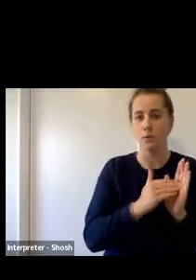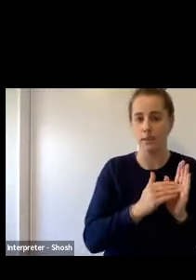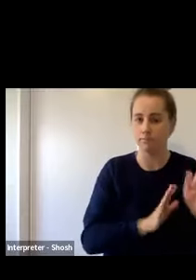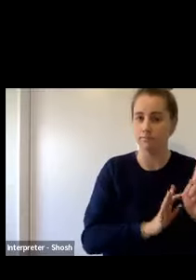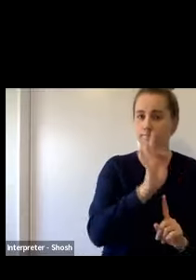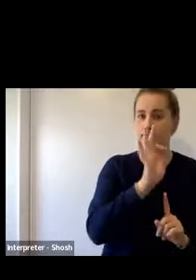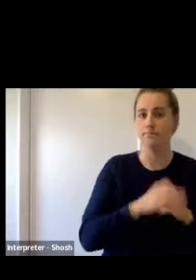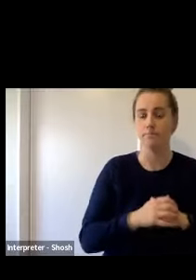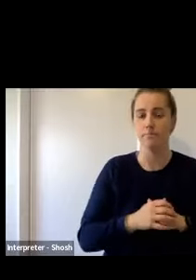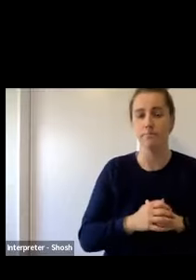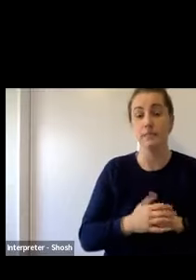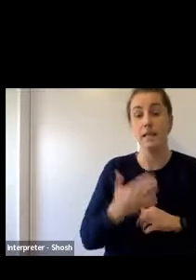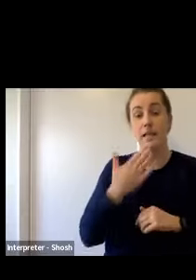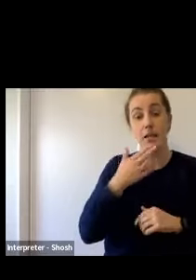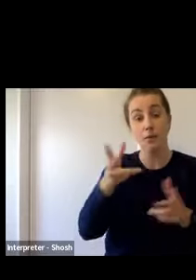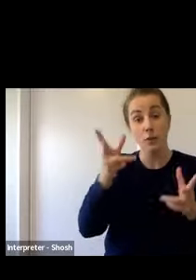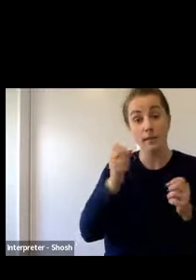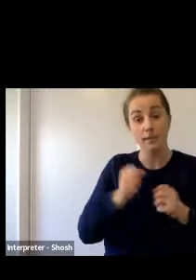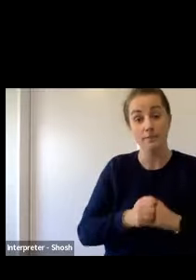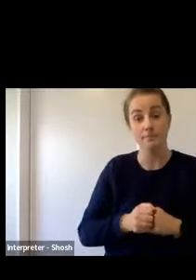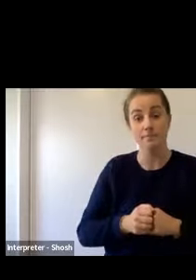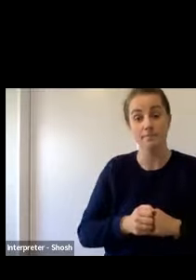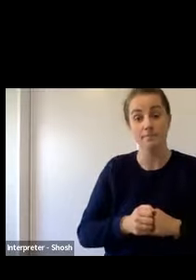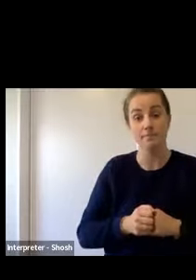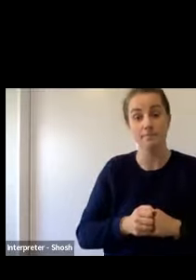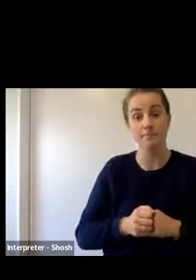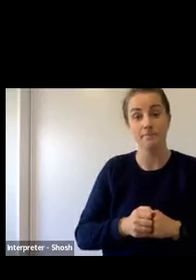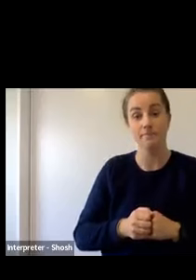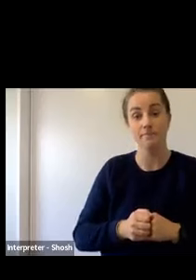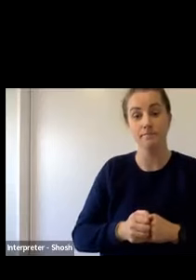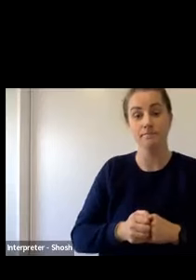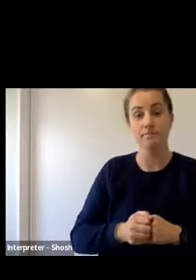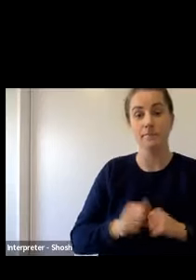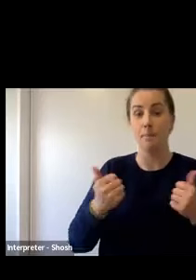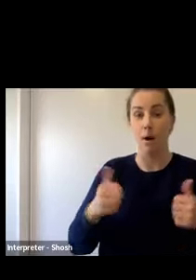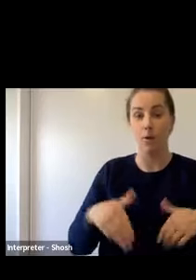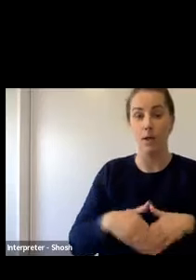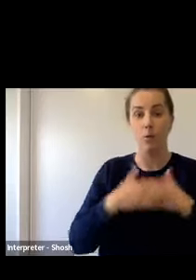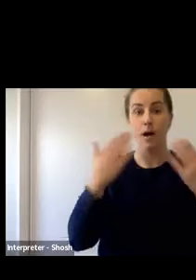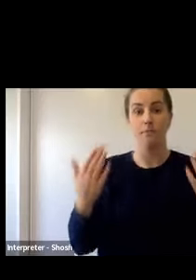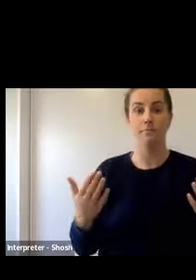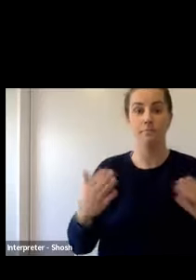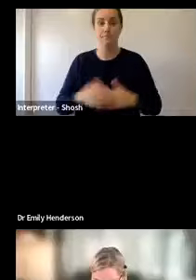Zealand. Thank you for listening. Maori ora.